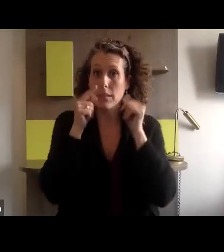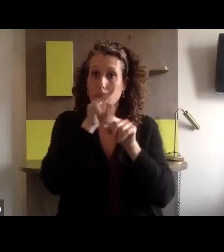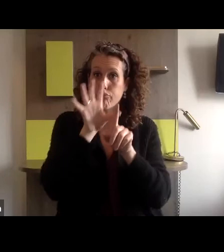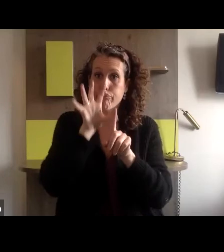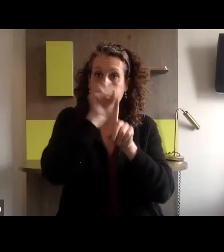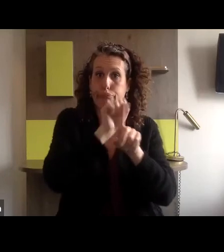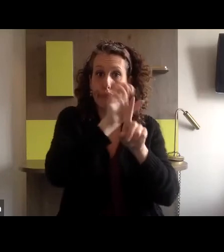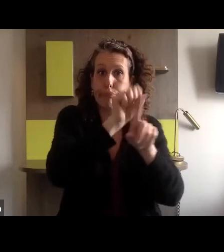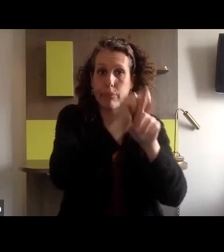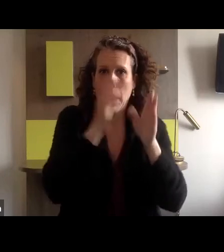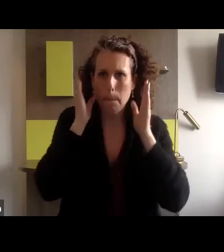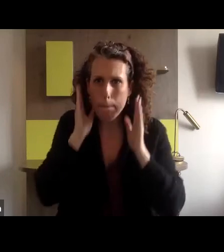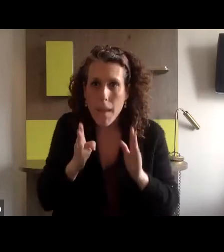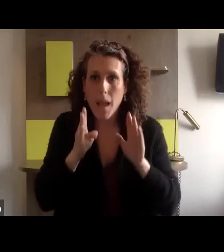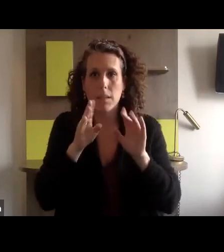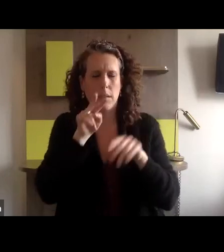of a sign.